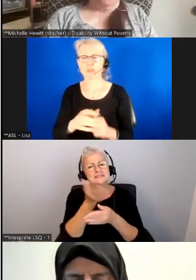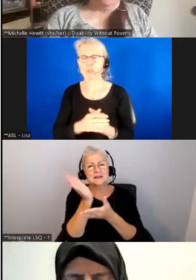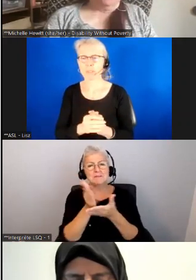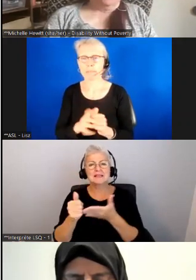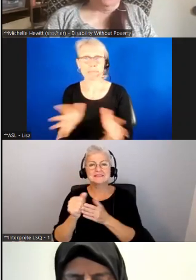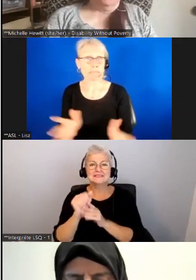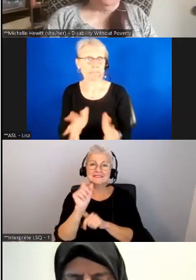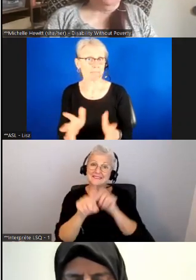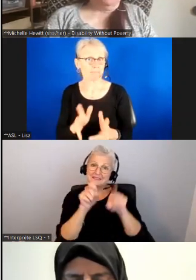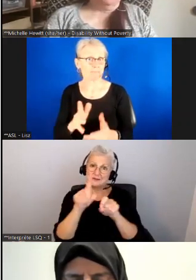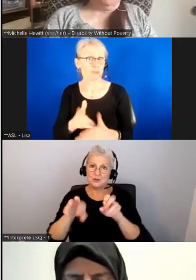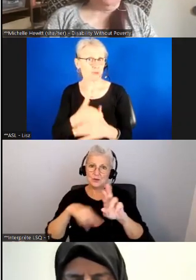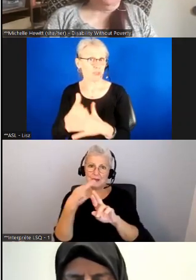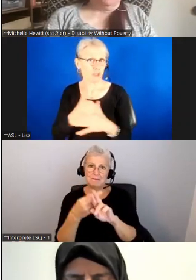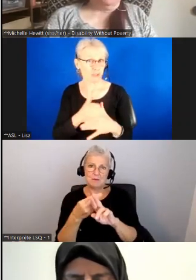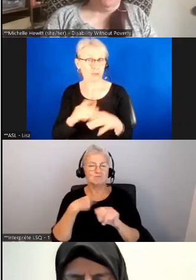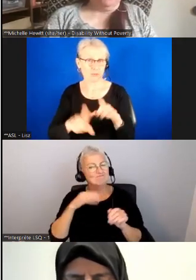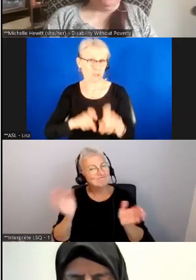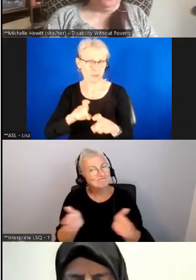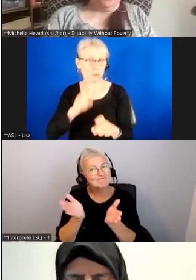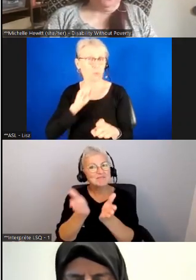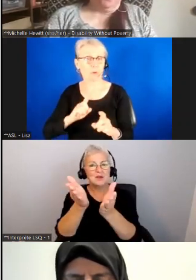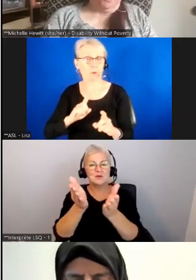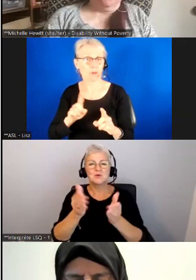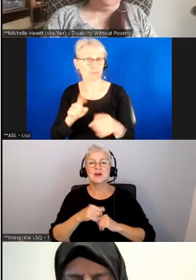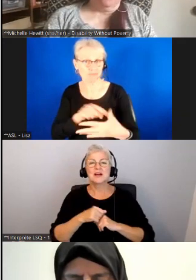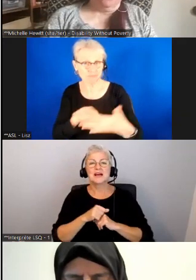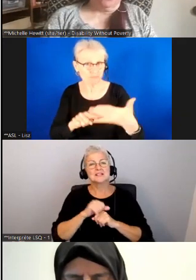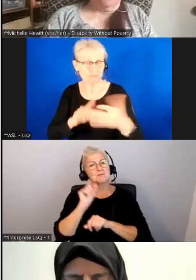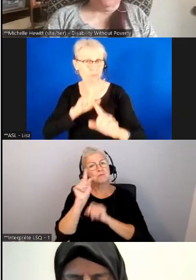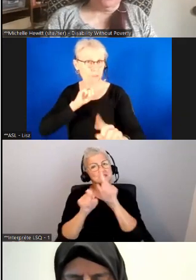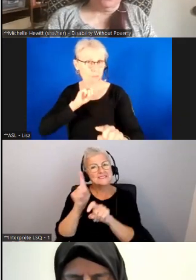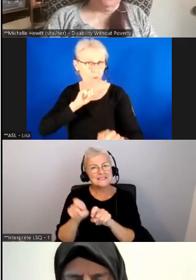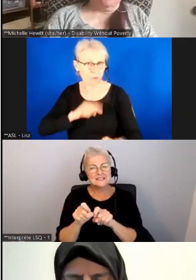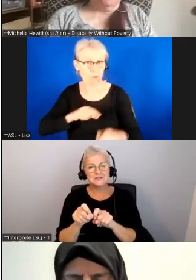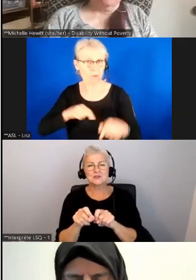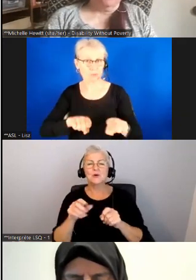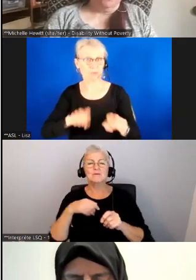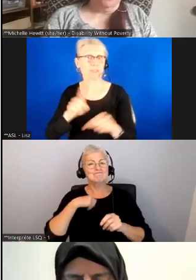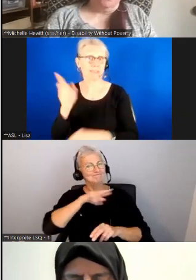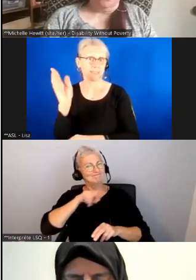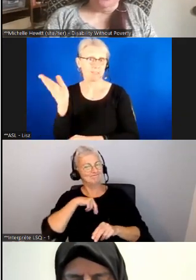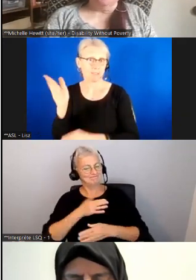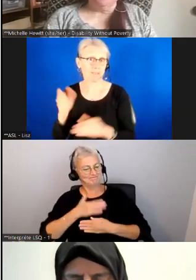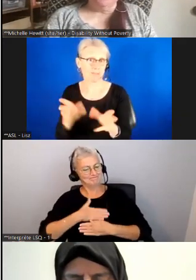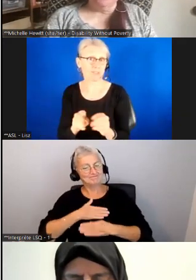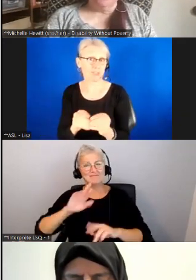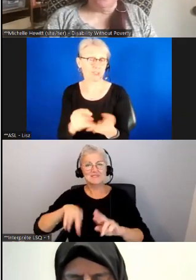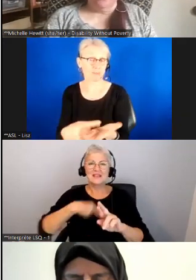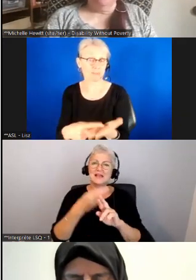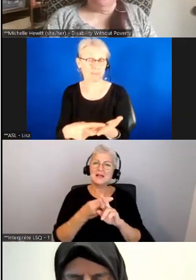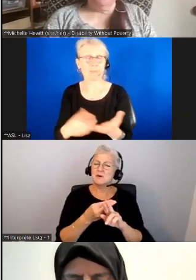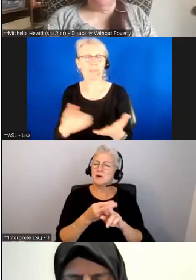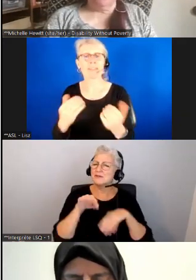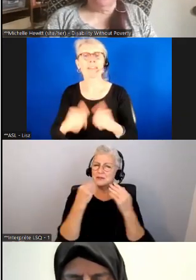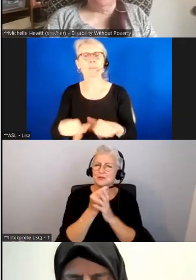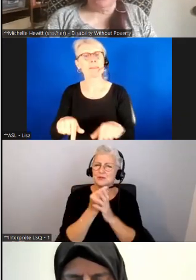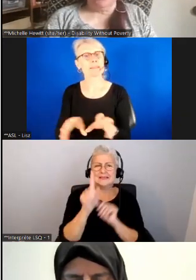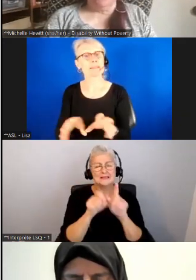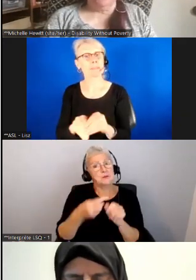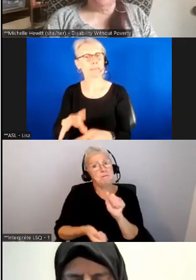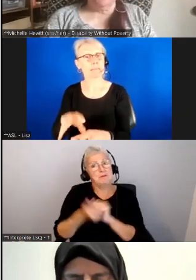your questions, as we'll be responding to as many as we can live during our conversation. Our meeting today